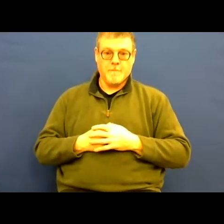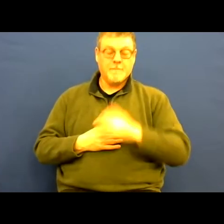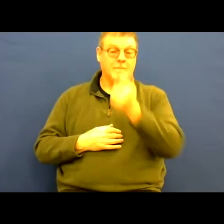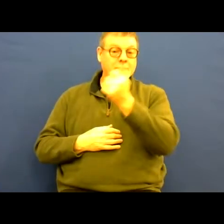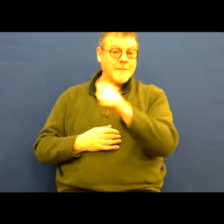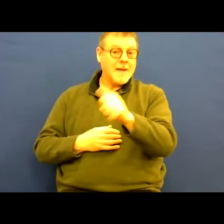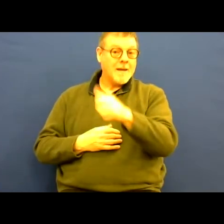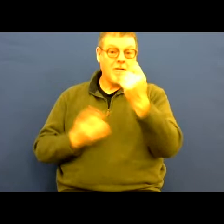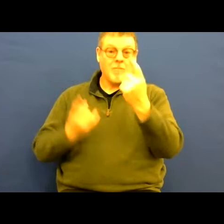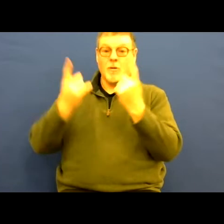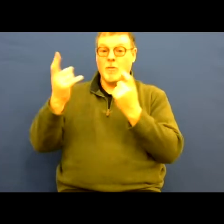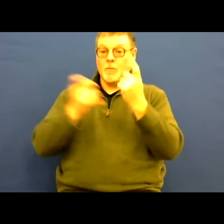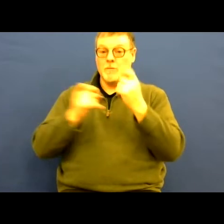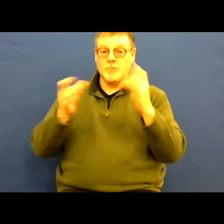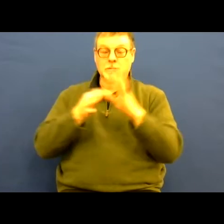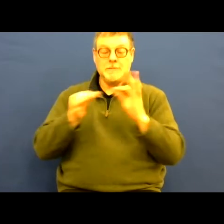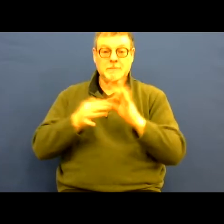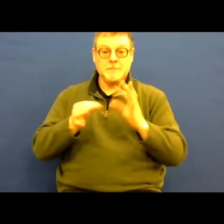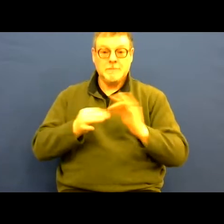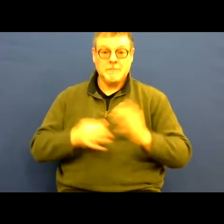Any other questions, comments?